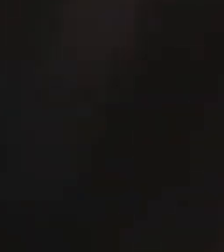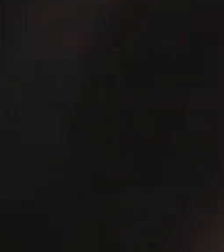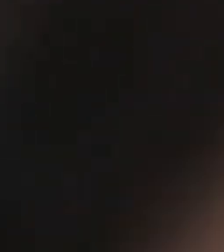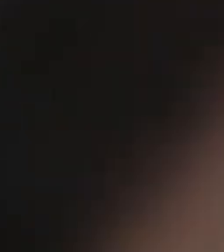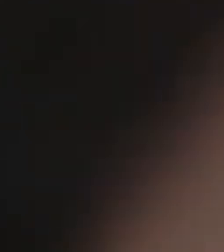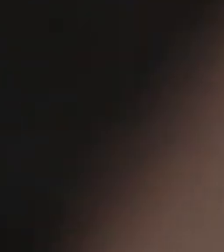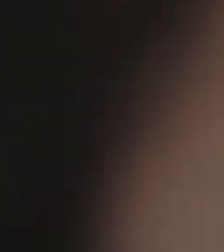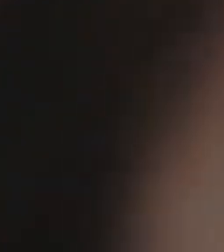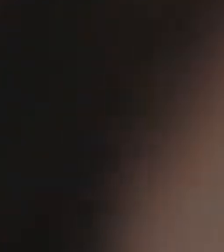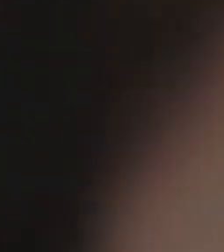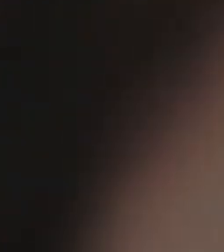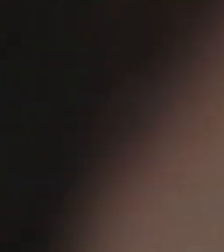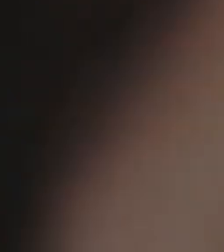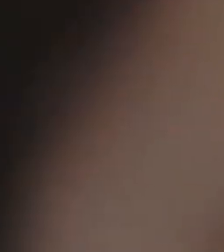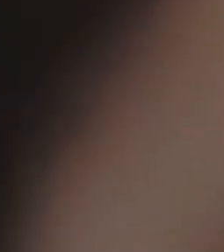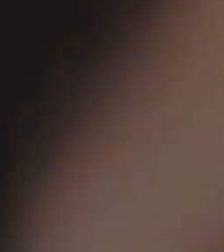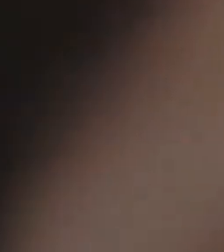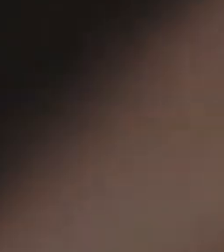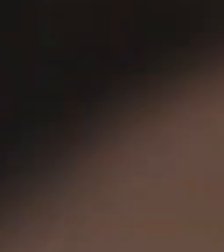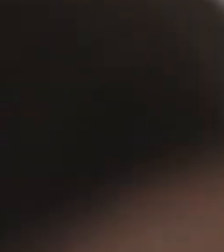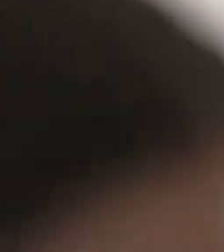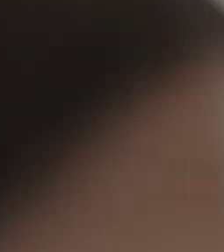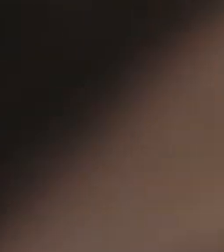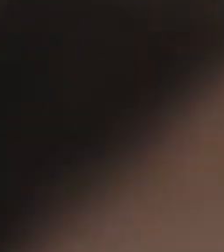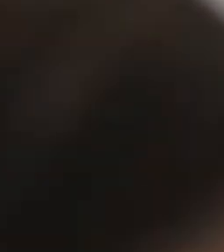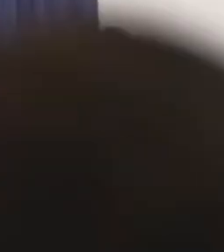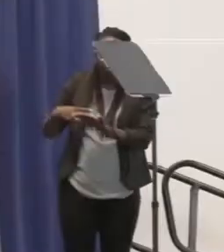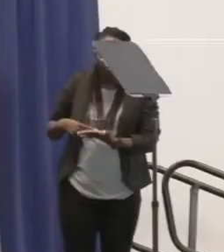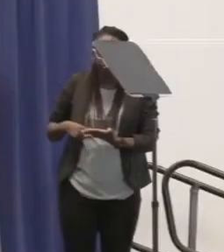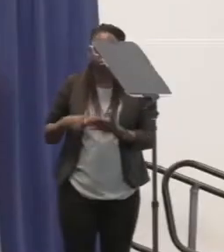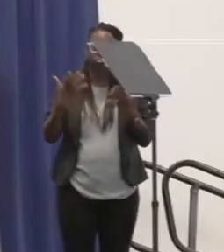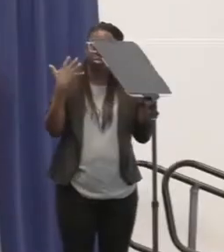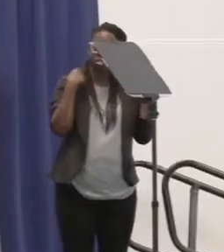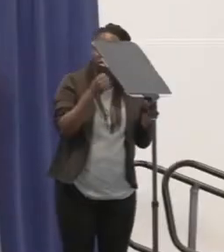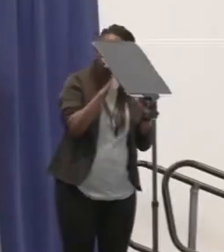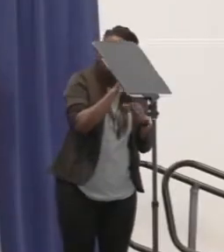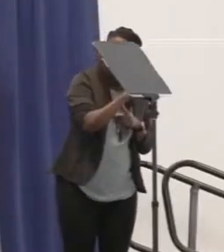such as bolstering the healthcare workforce, mitigating the